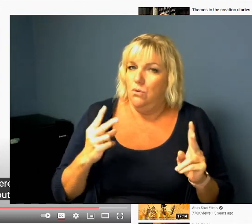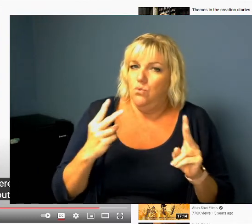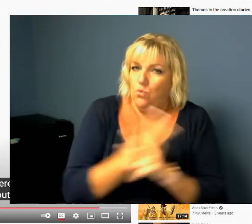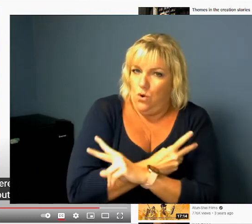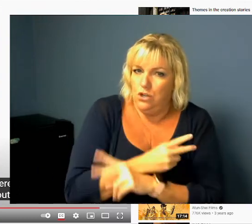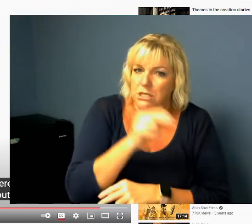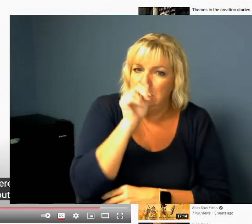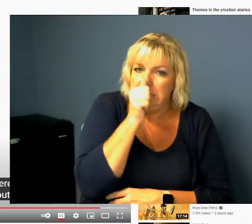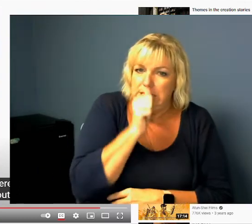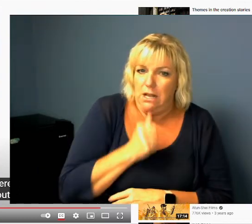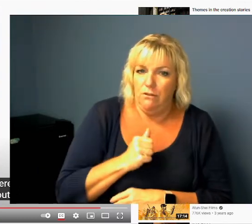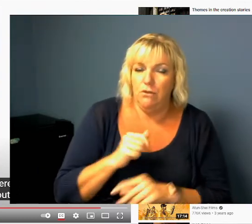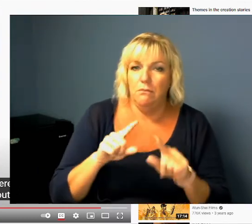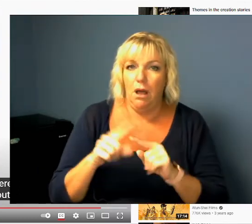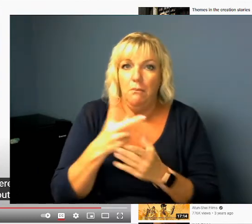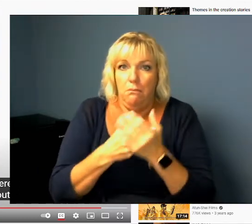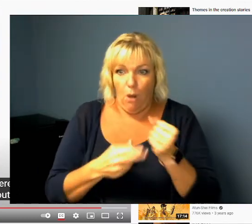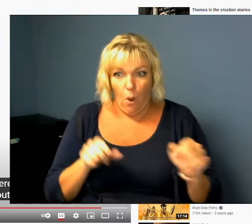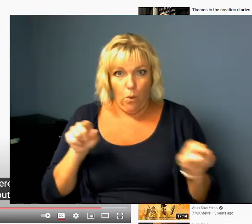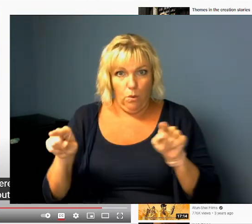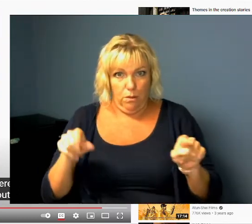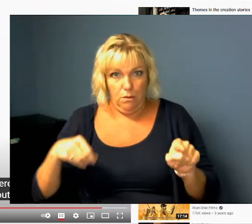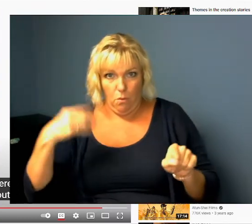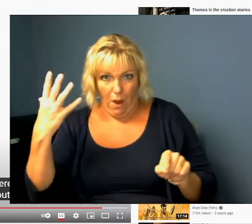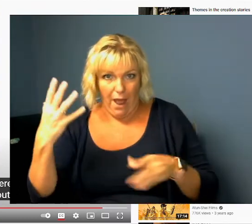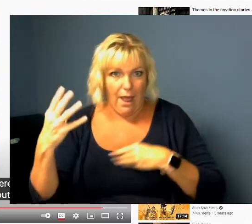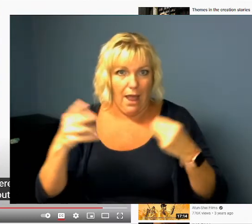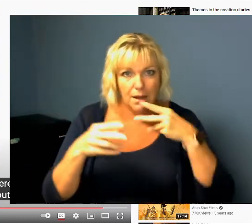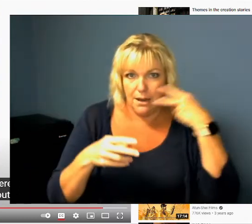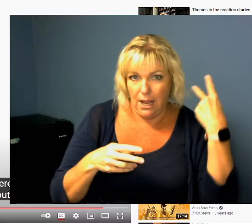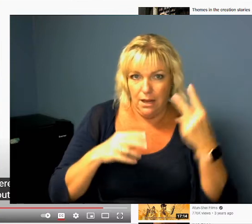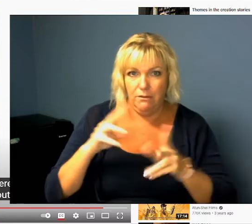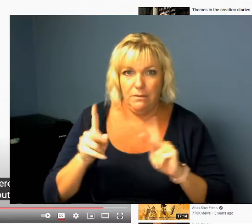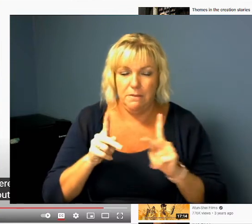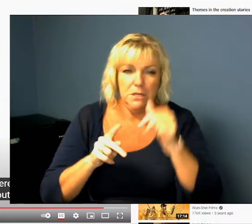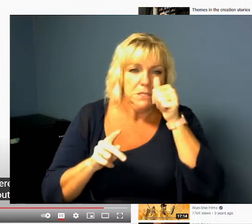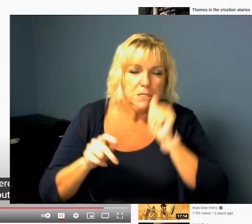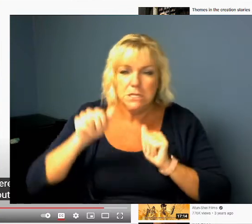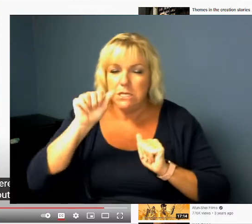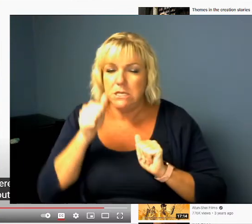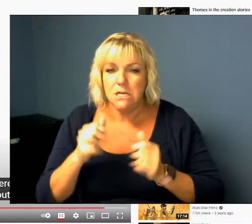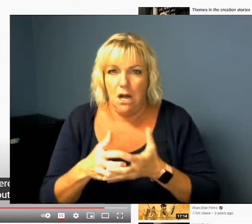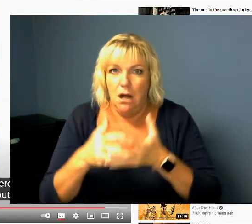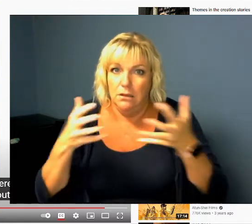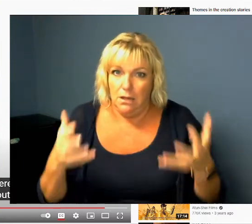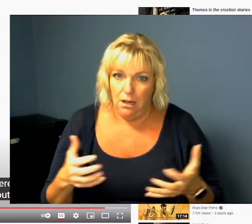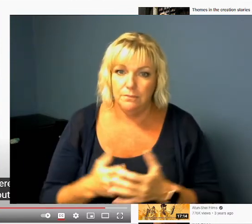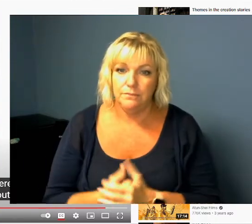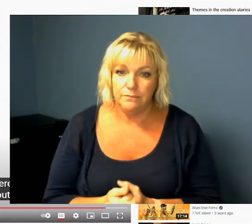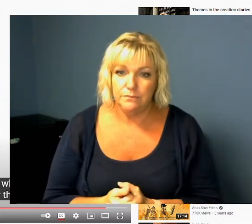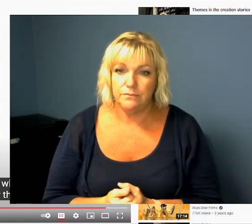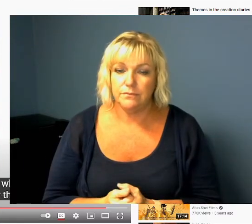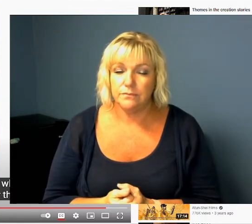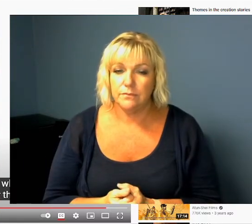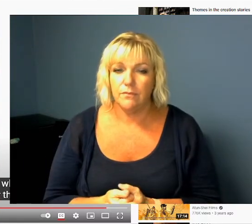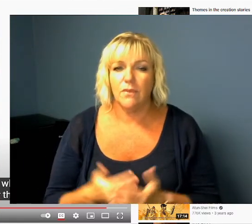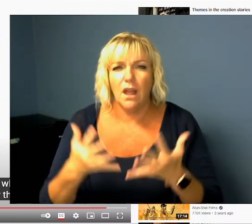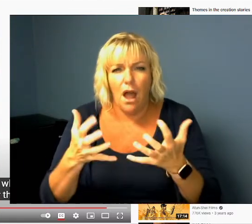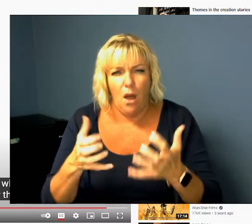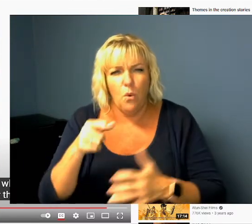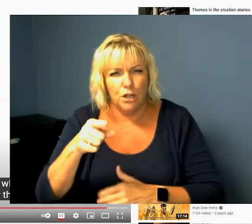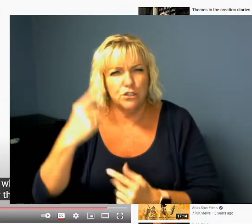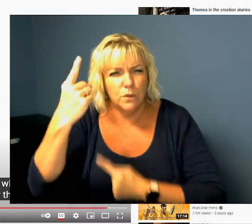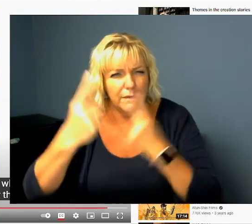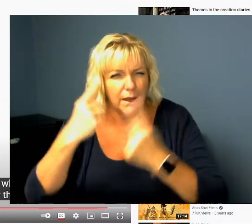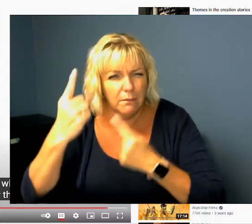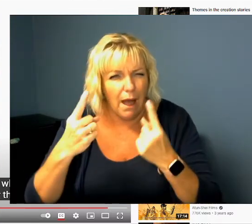both sides suffered significantly in this war. Think about, too, that